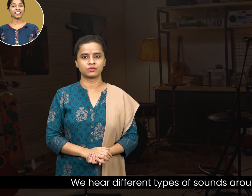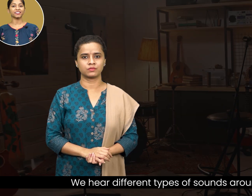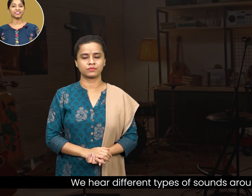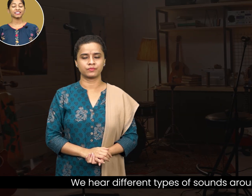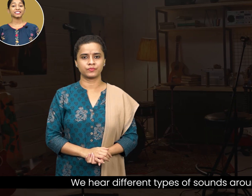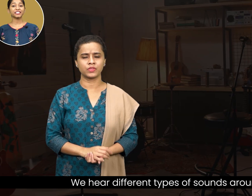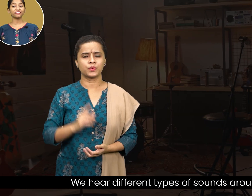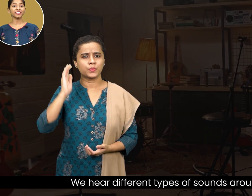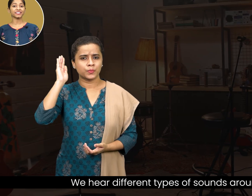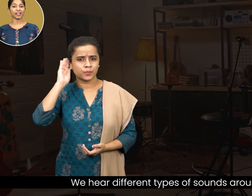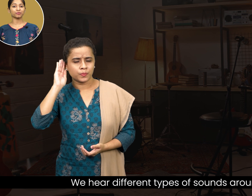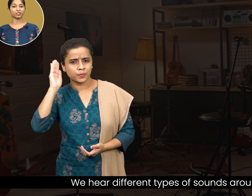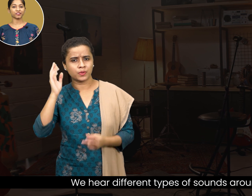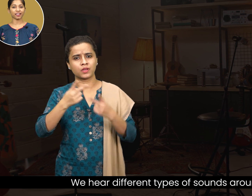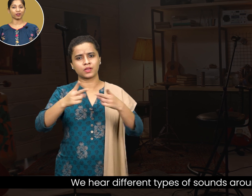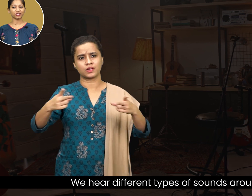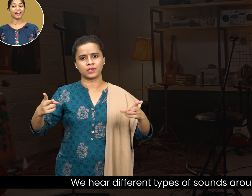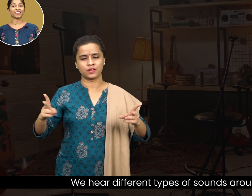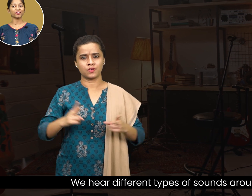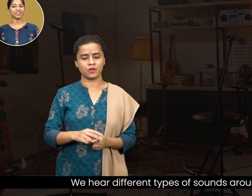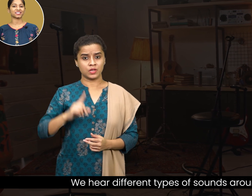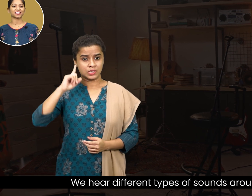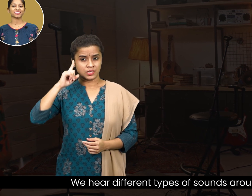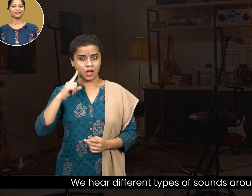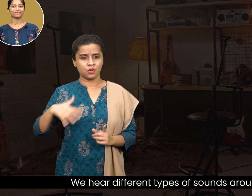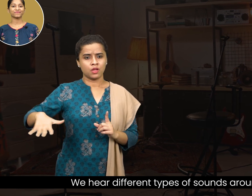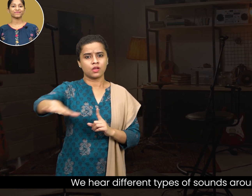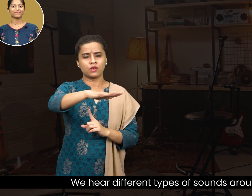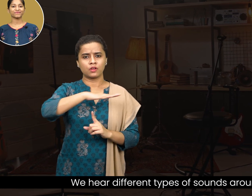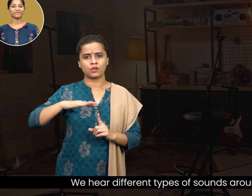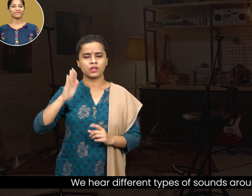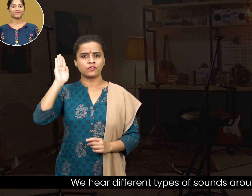We hear different types of sounds around us.